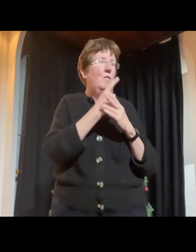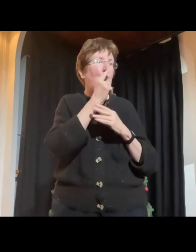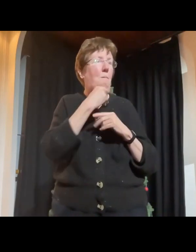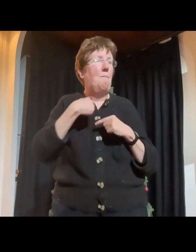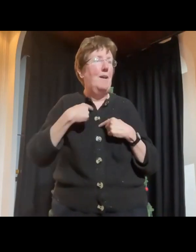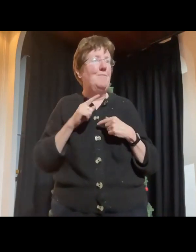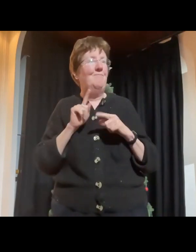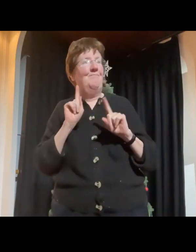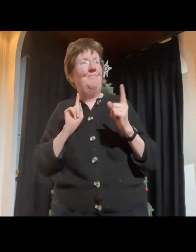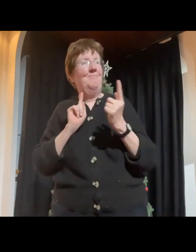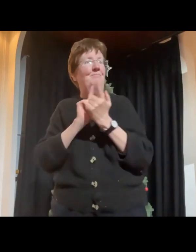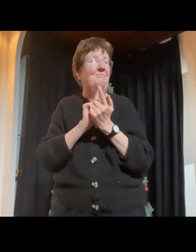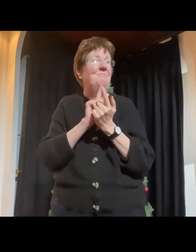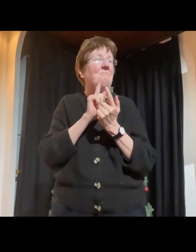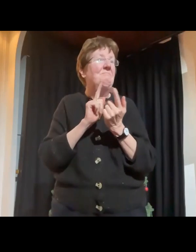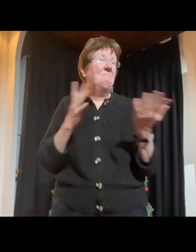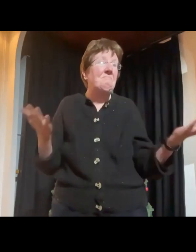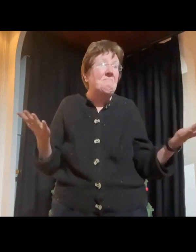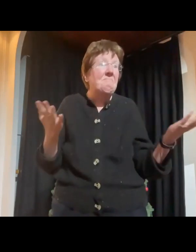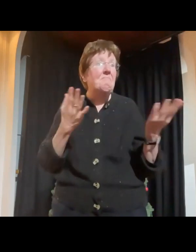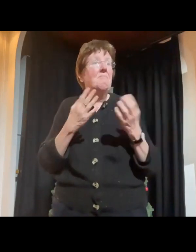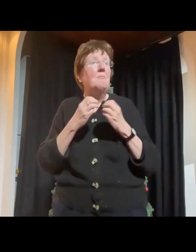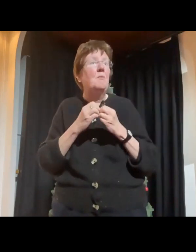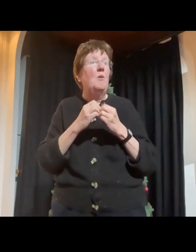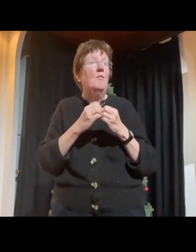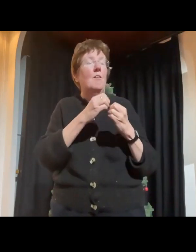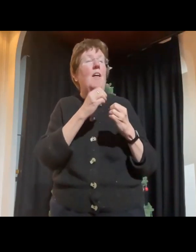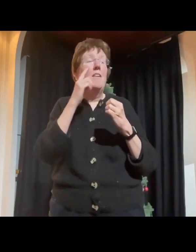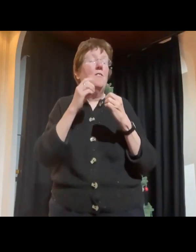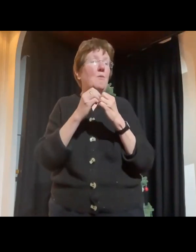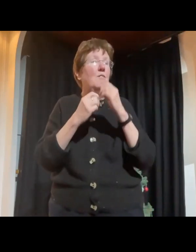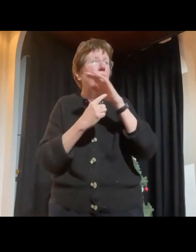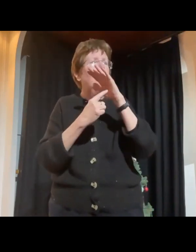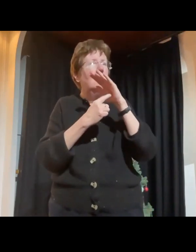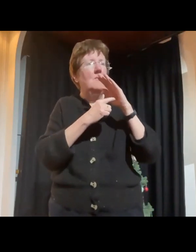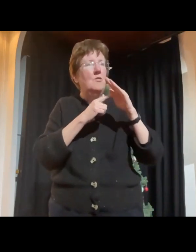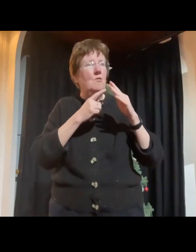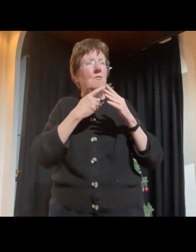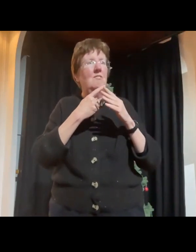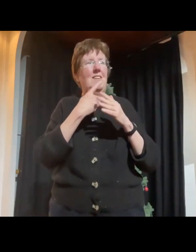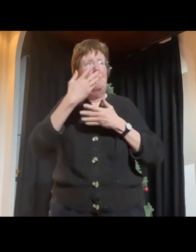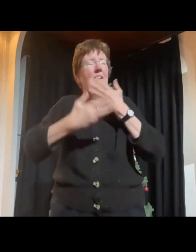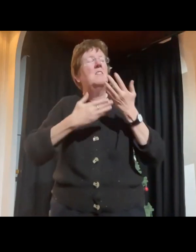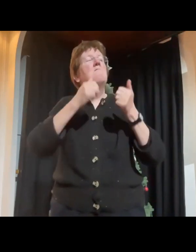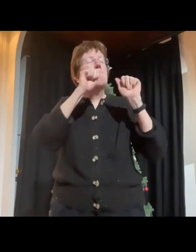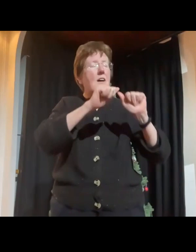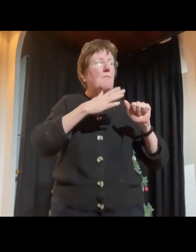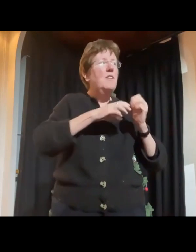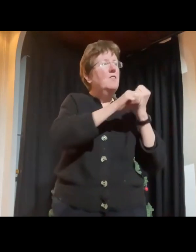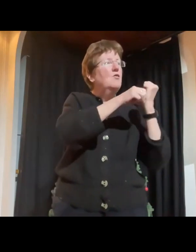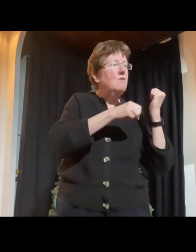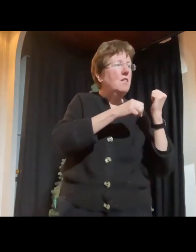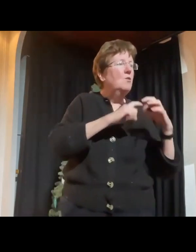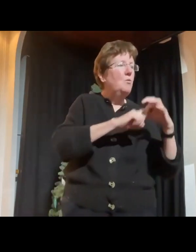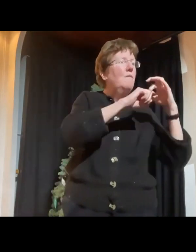so that's why we have Gary Quinn, we're going to meet with Gary, and I think it'll be a worthwhile and important meeting,